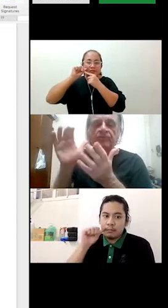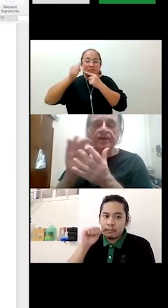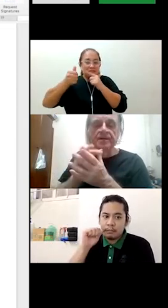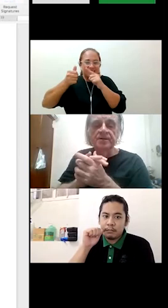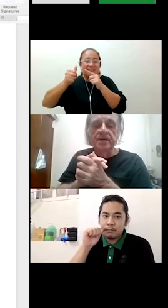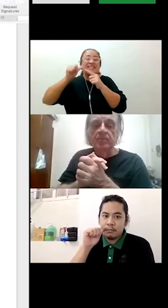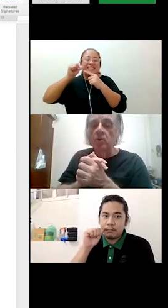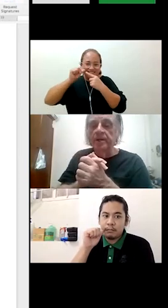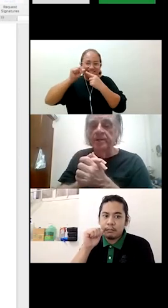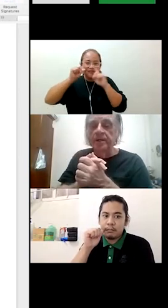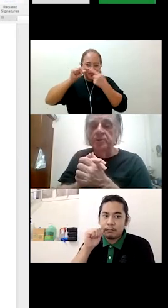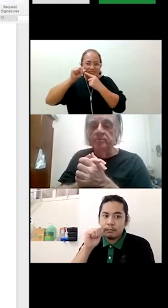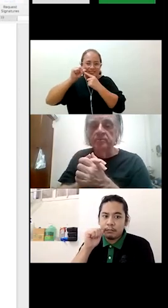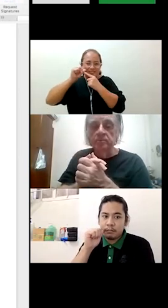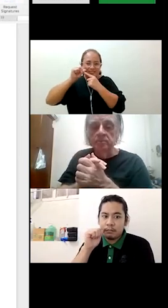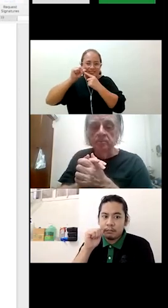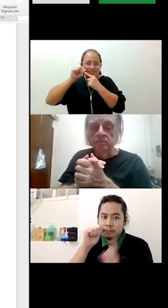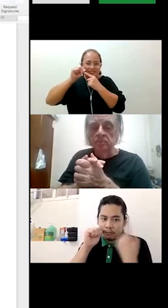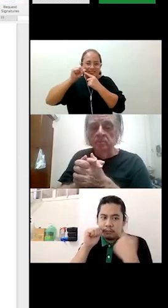And roughly it's the same orientation.